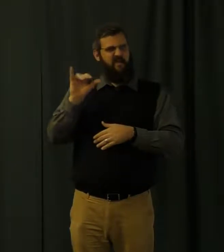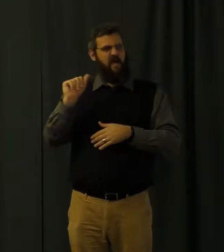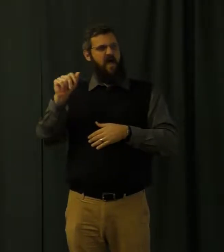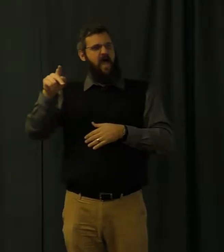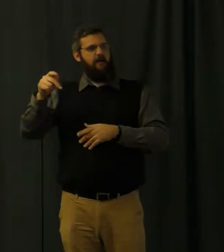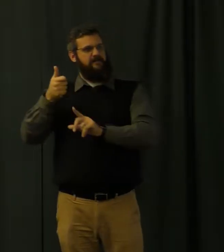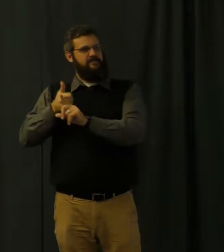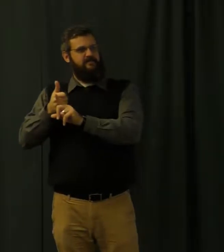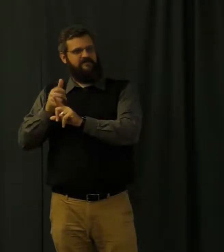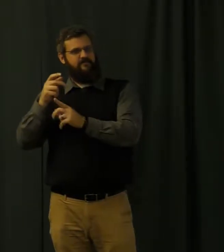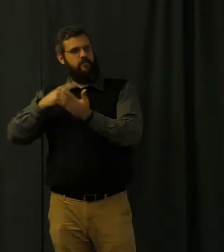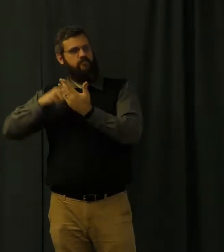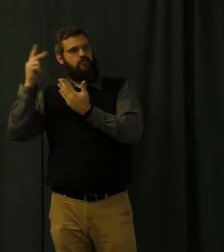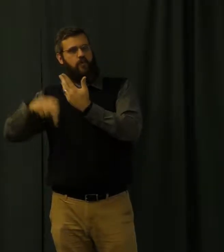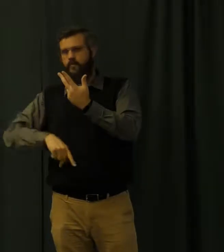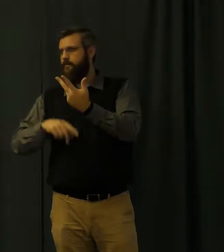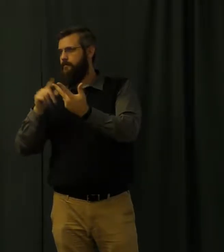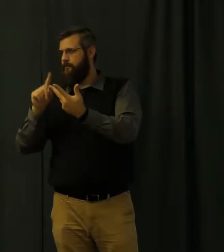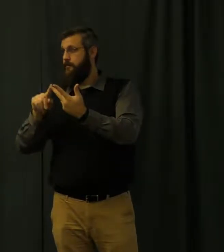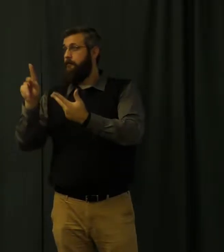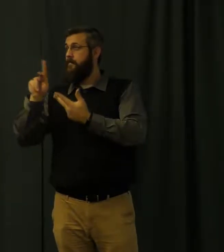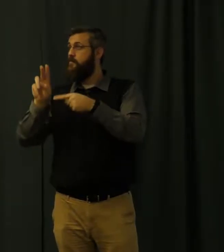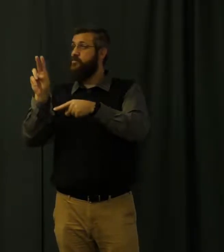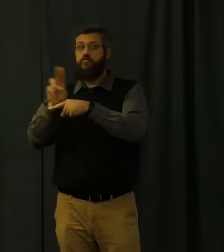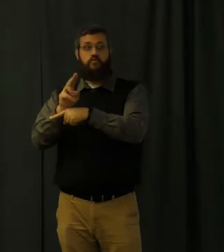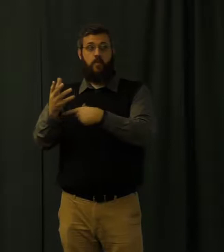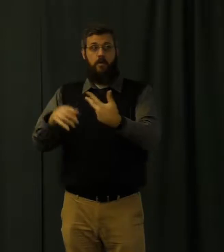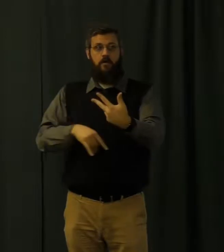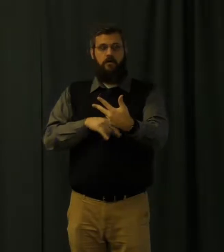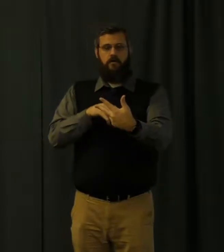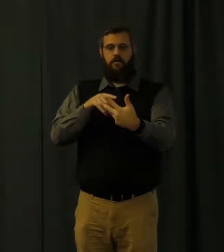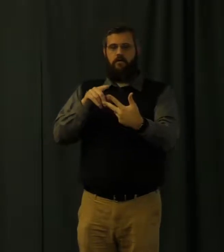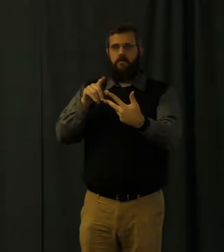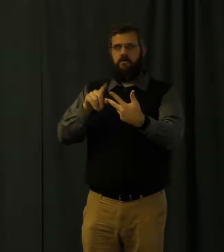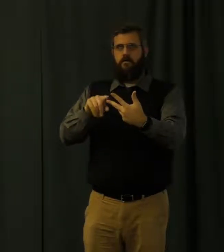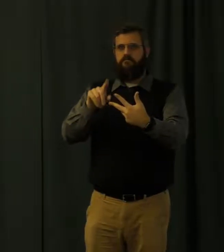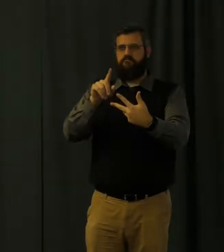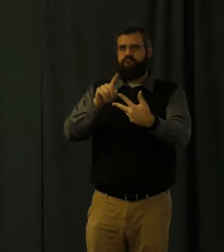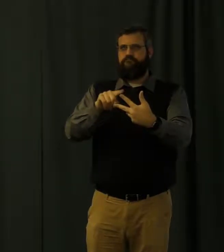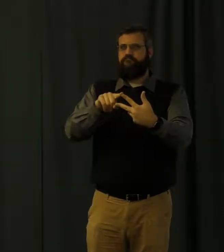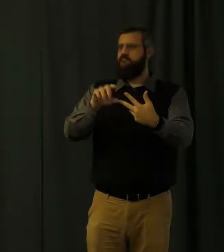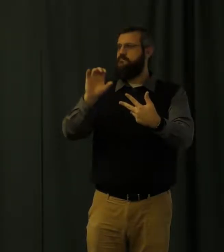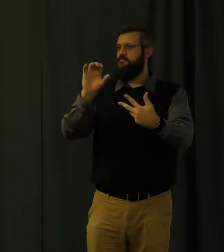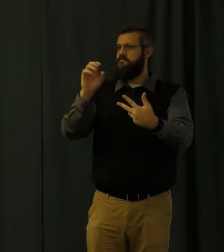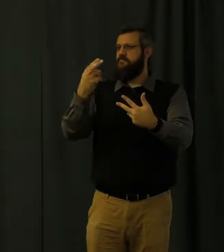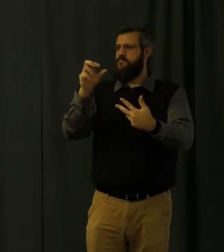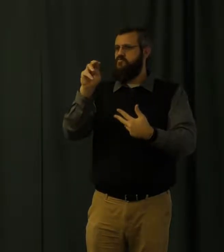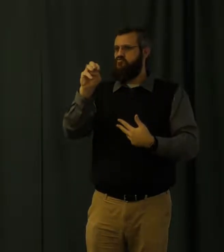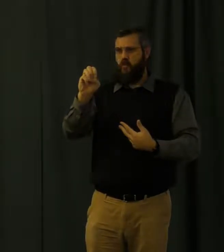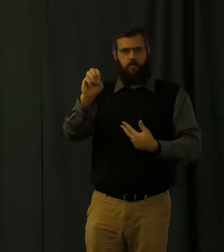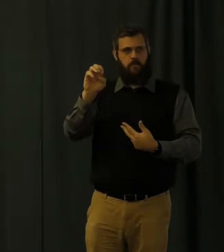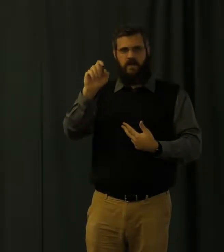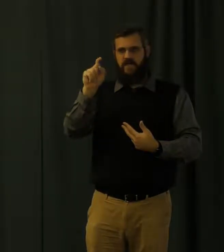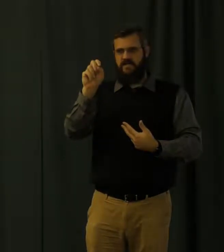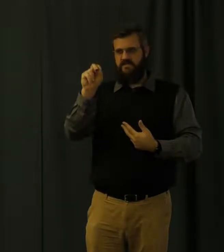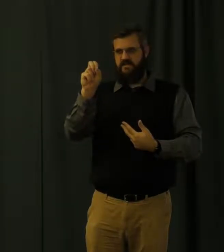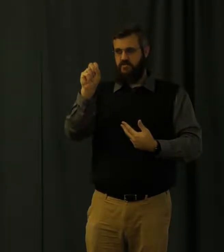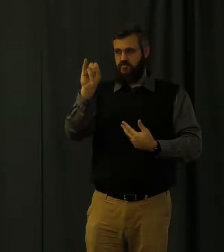its own program. The 2 main that people use are Chrome extensions and add-ons,